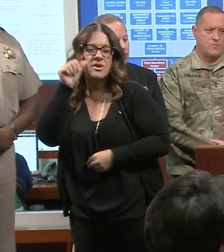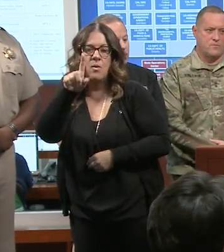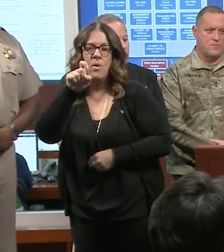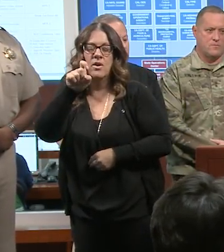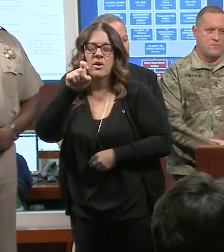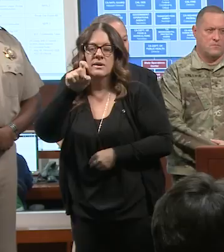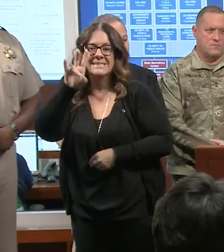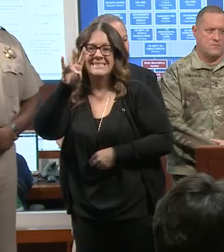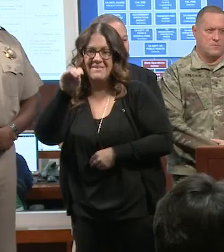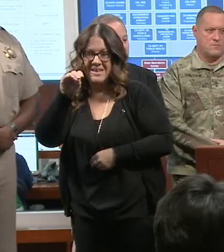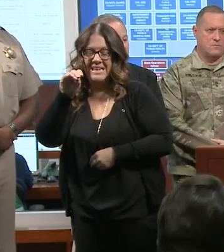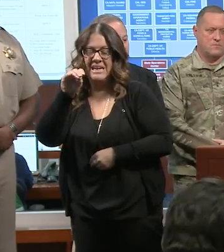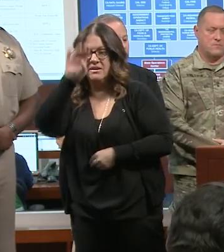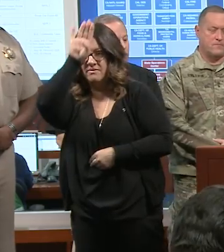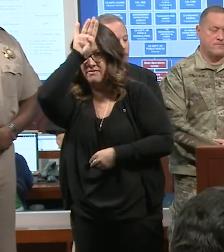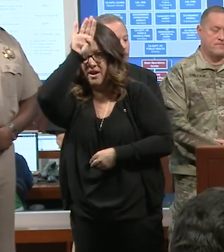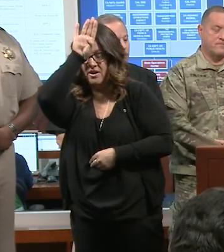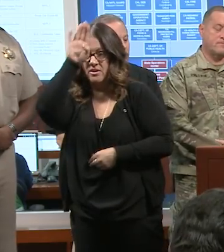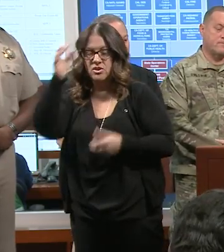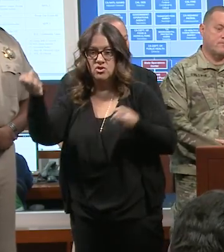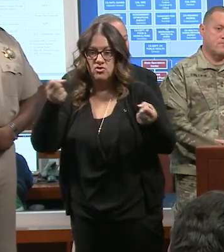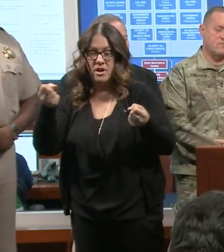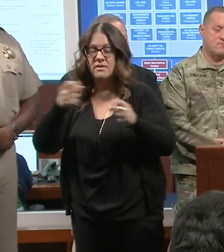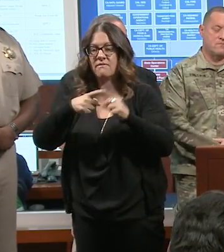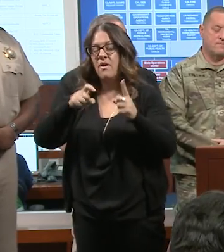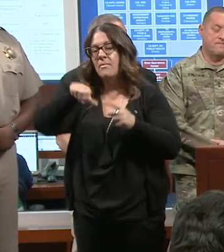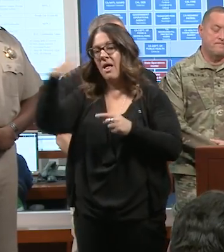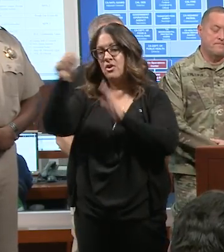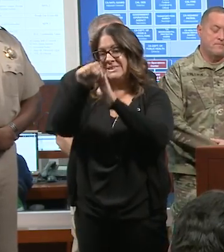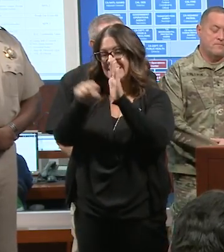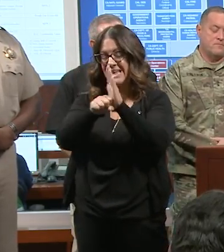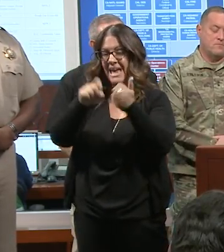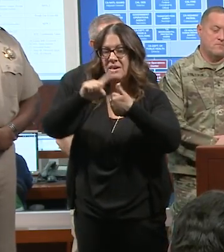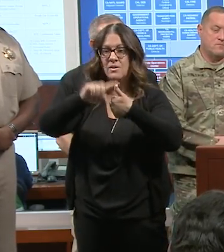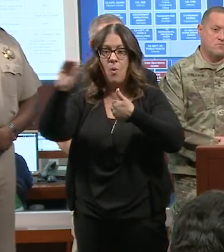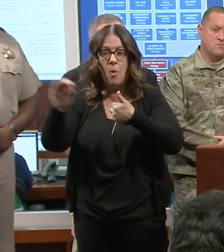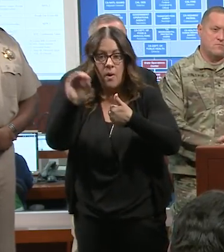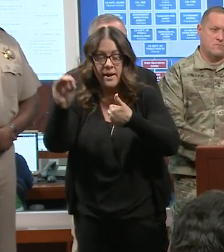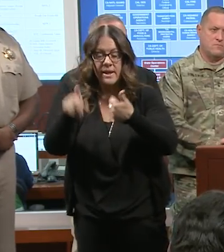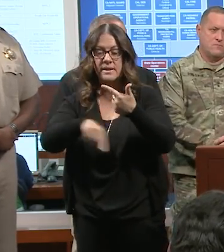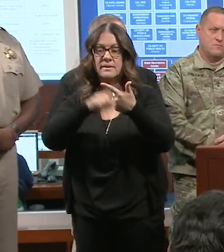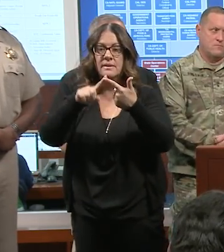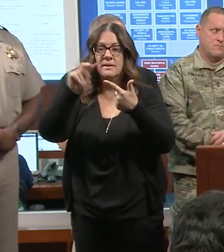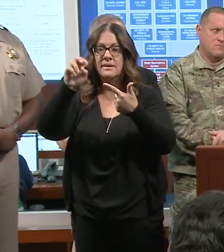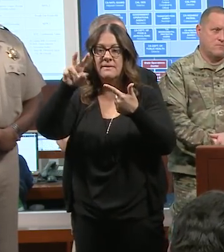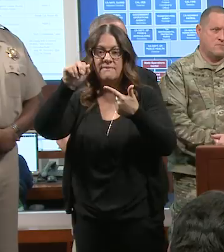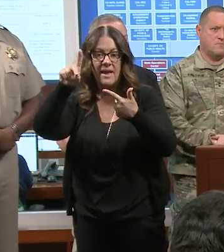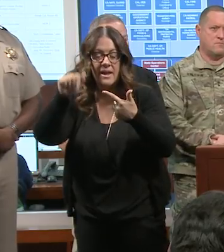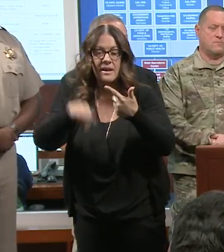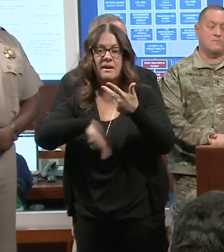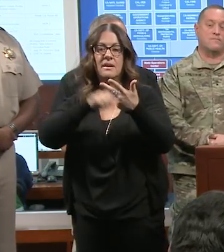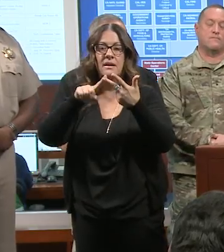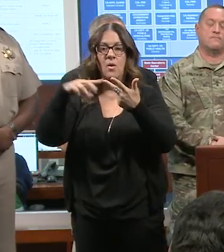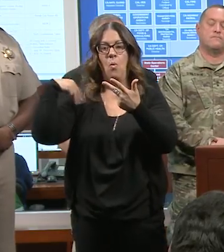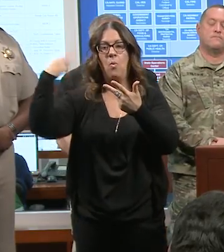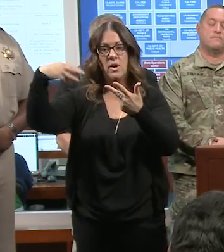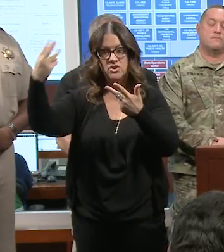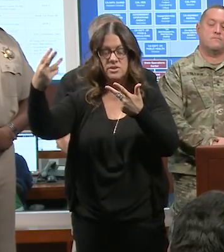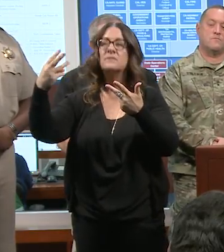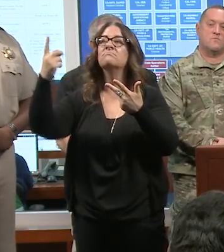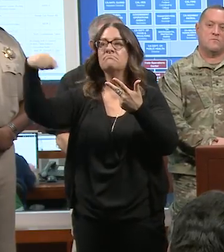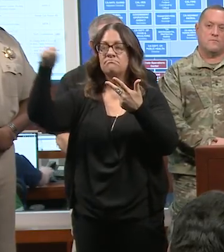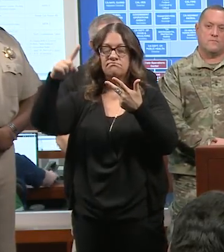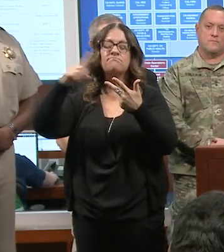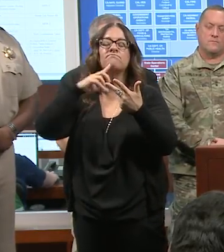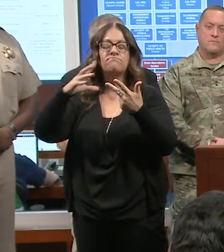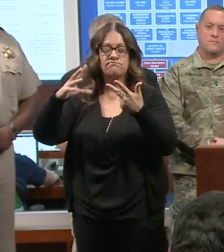engines from neighboring states. Oregon, Nevada, Washington, and Arizona have all stepped up to the plate and are sending